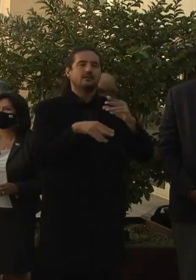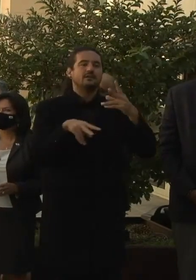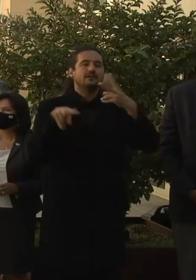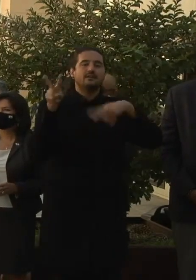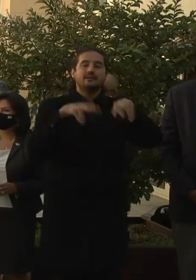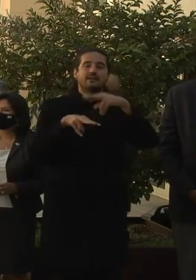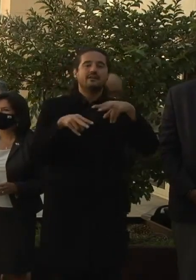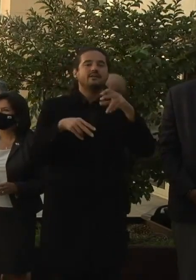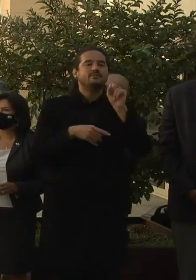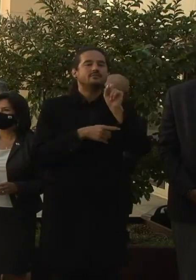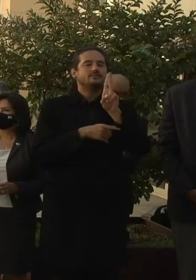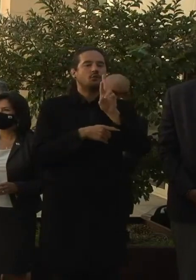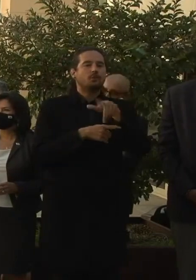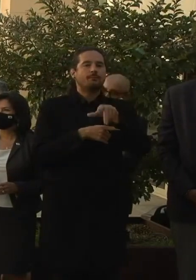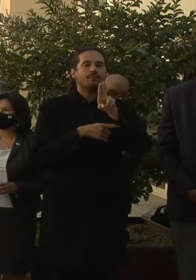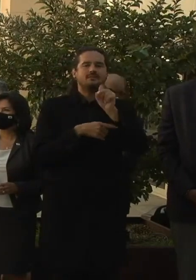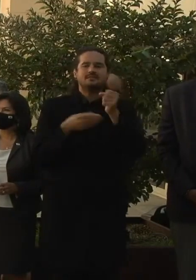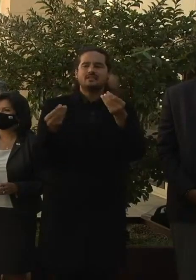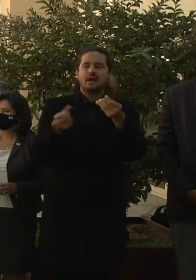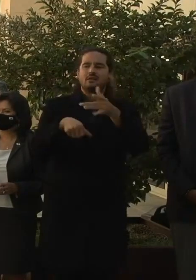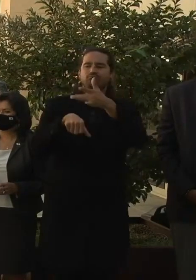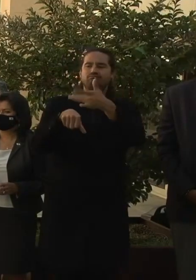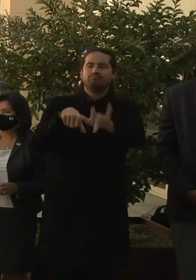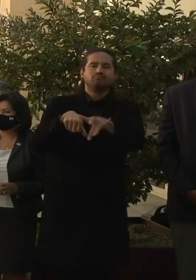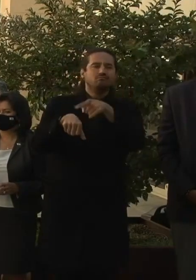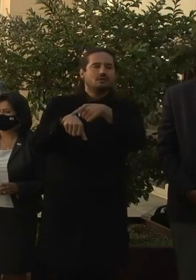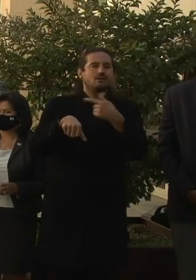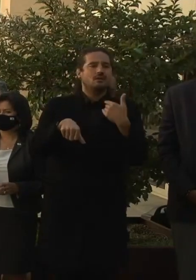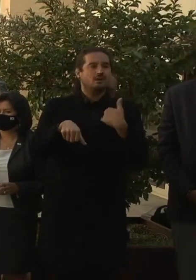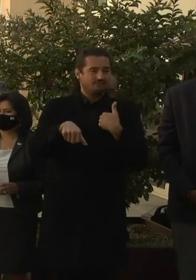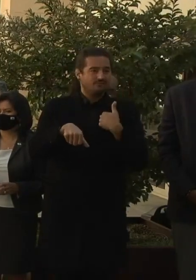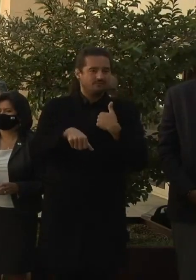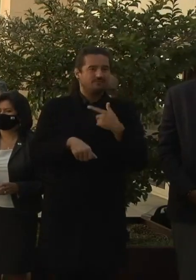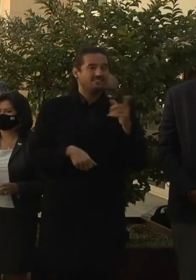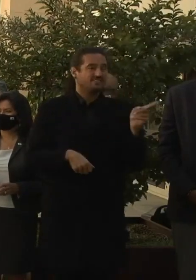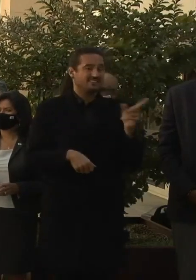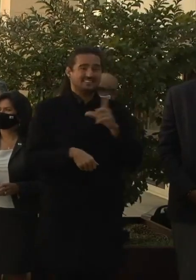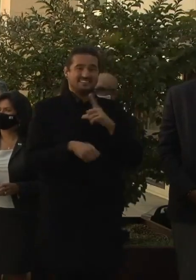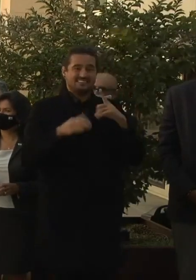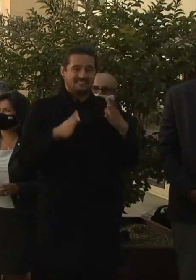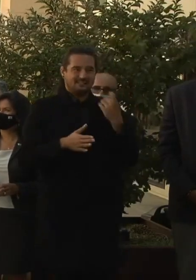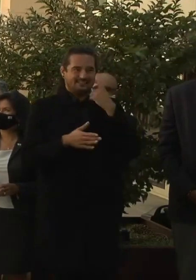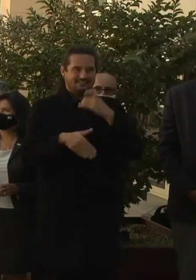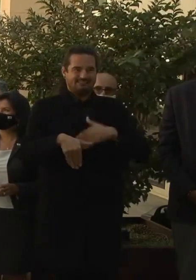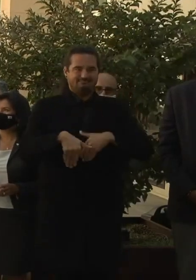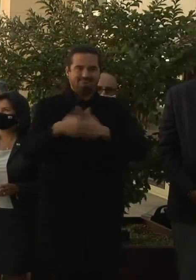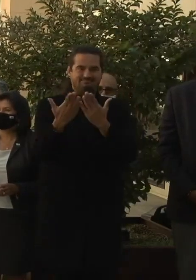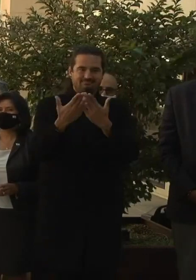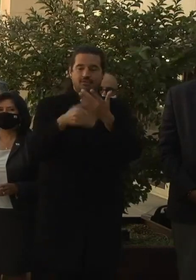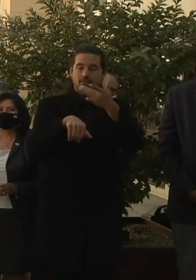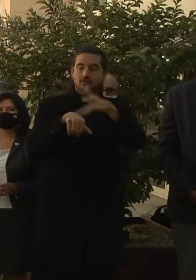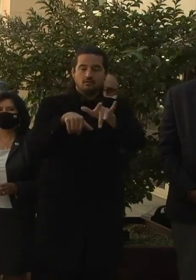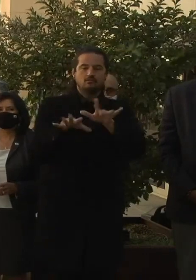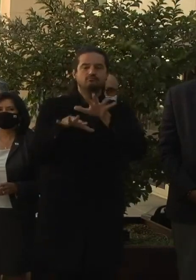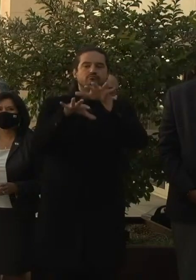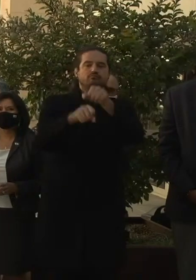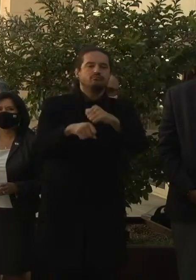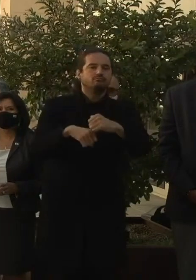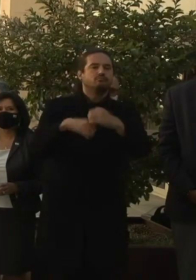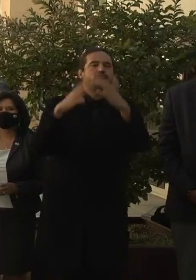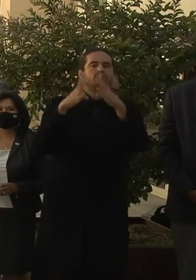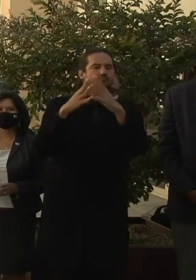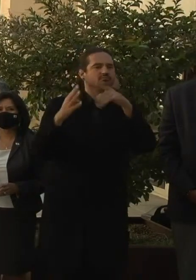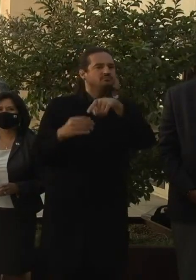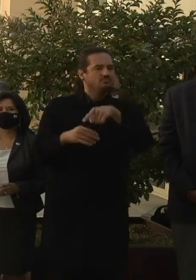bill. Thank you, the Assembly member, for bringing this bill to us. Creates a new housing unit, local surplus housing unit,